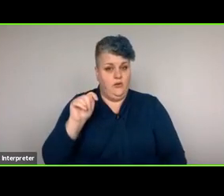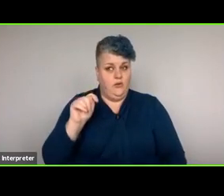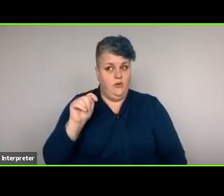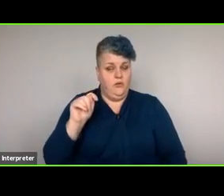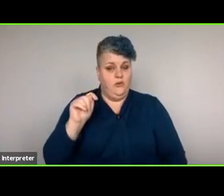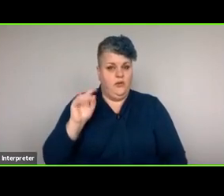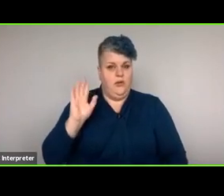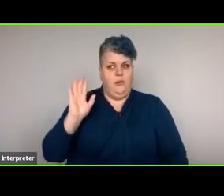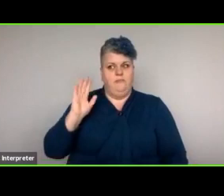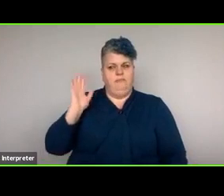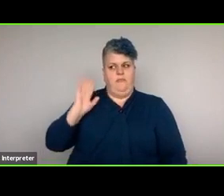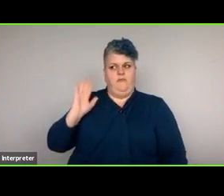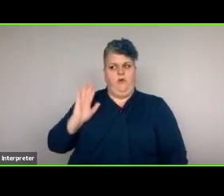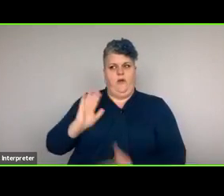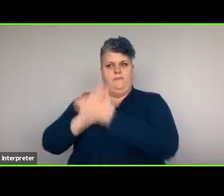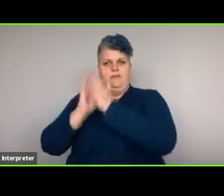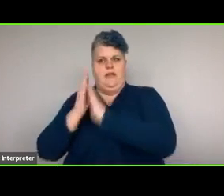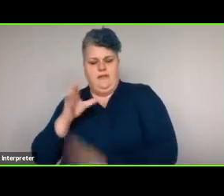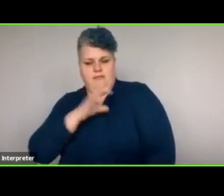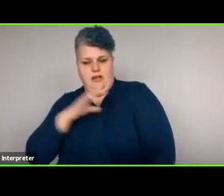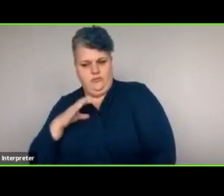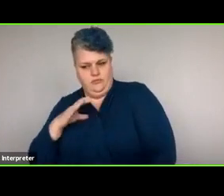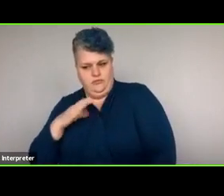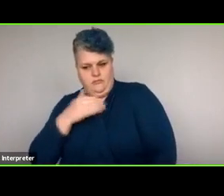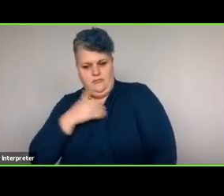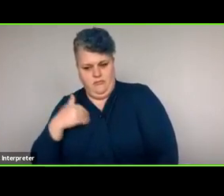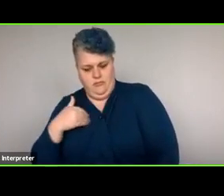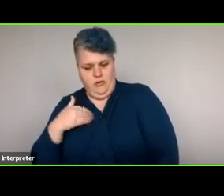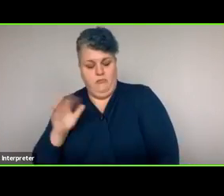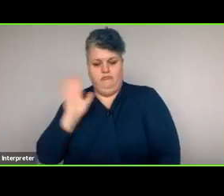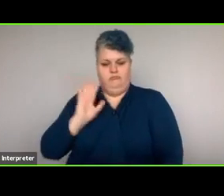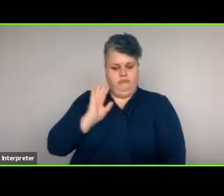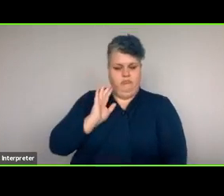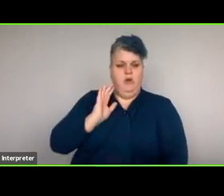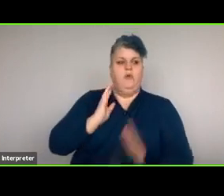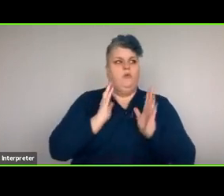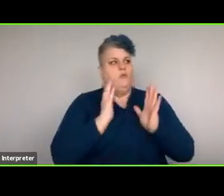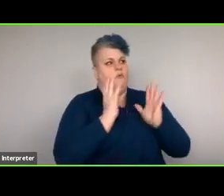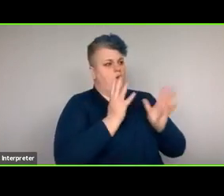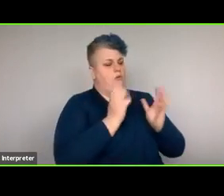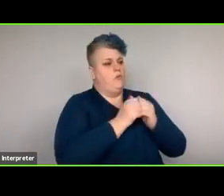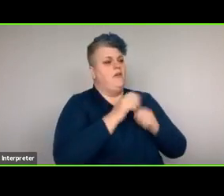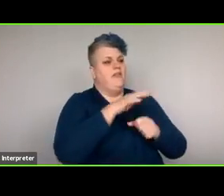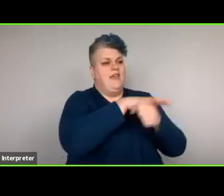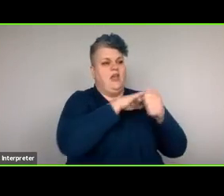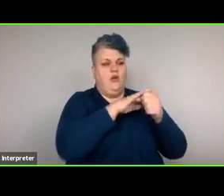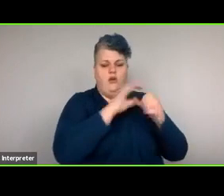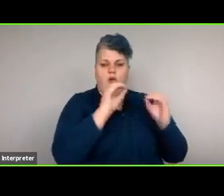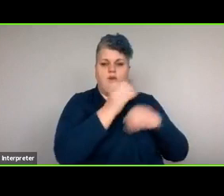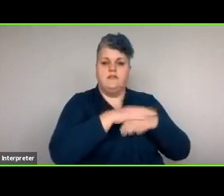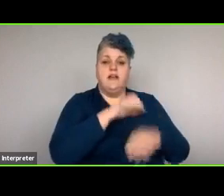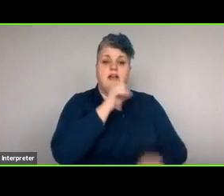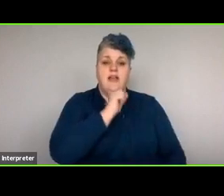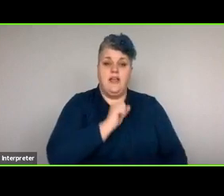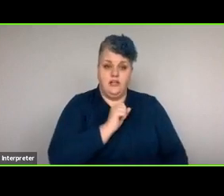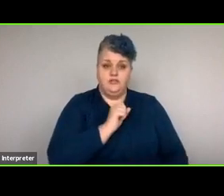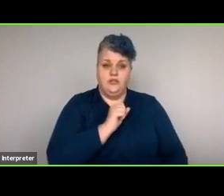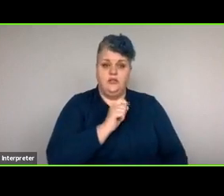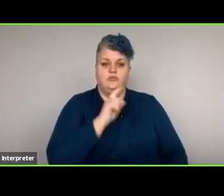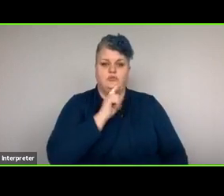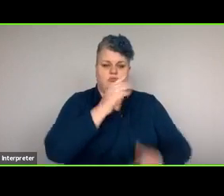was elected to city council, we had been in communication with the area office on aging to really get that ball